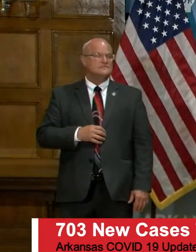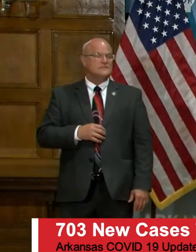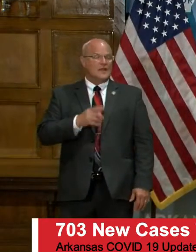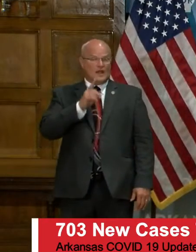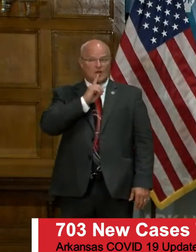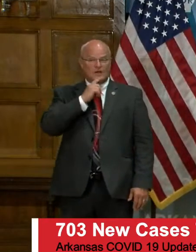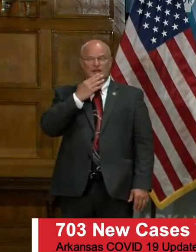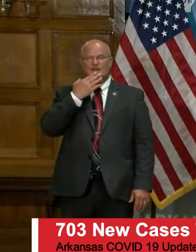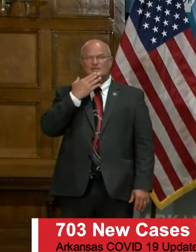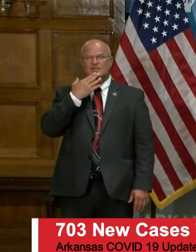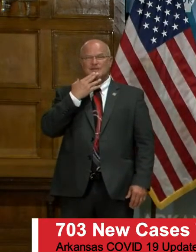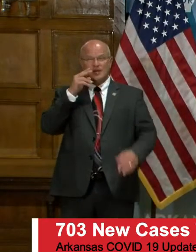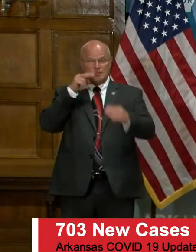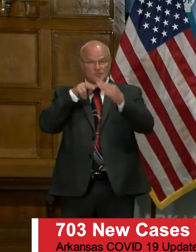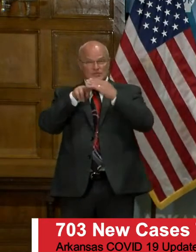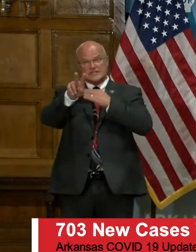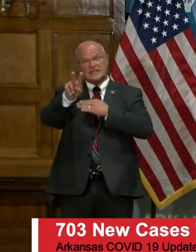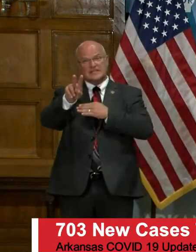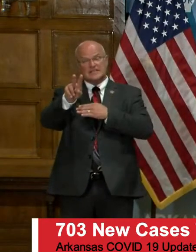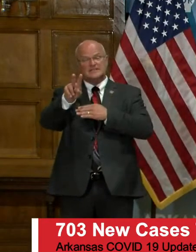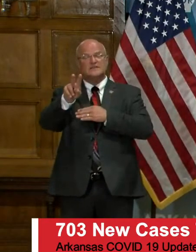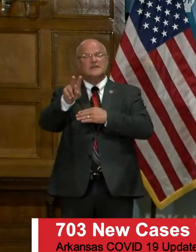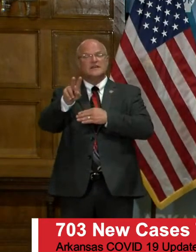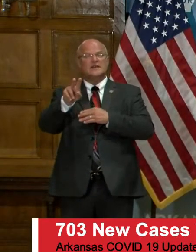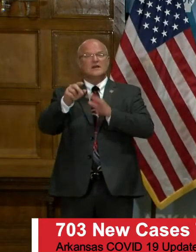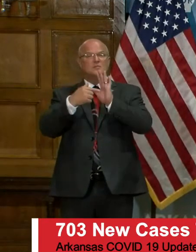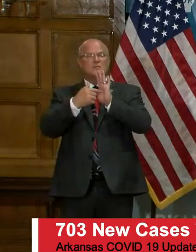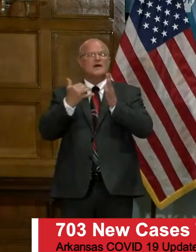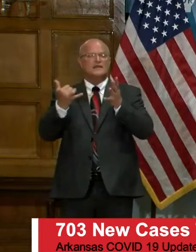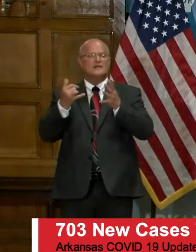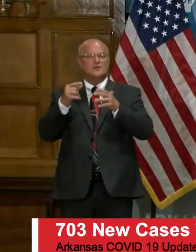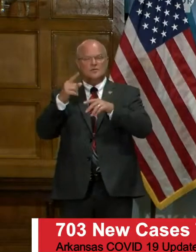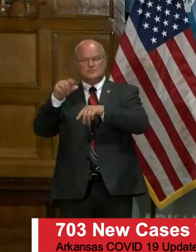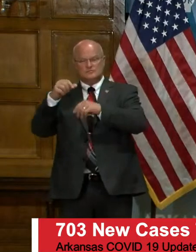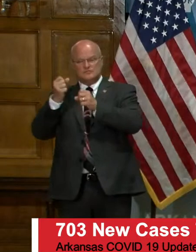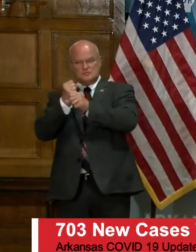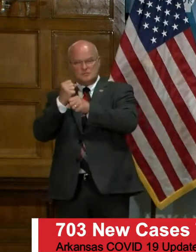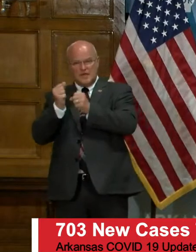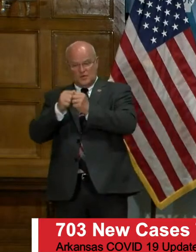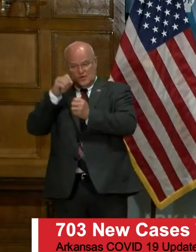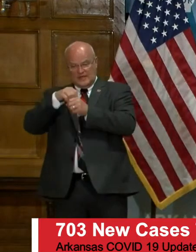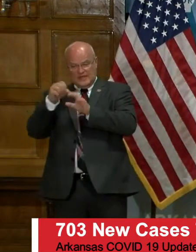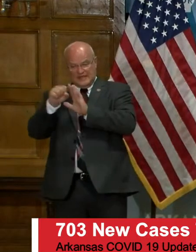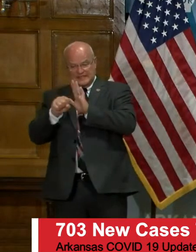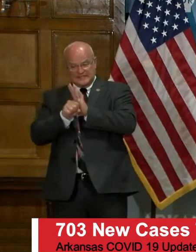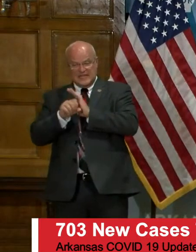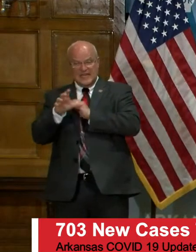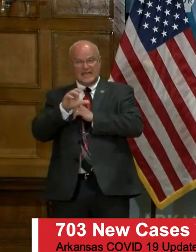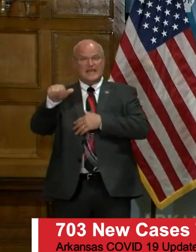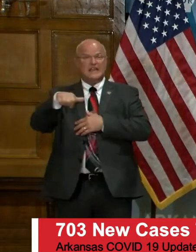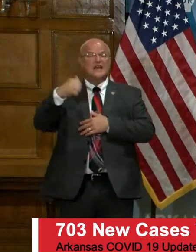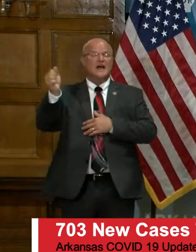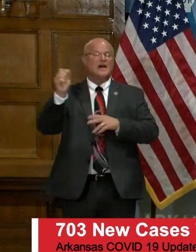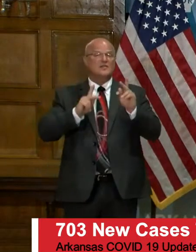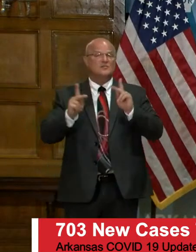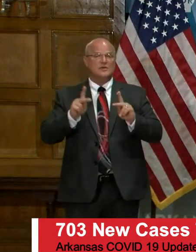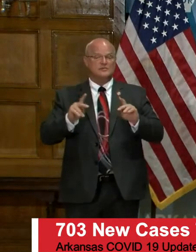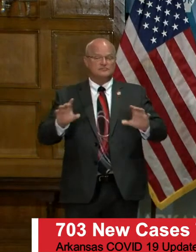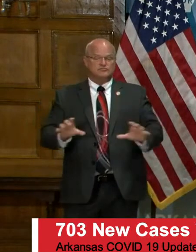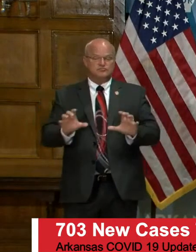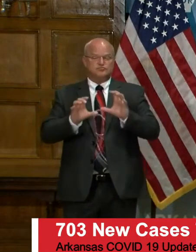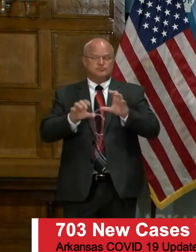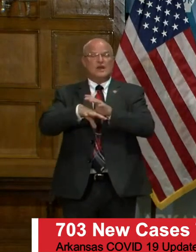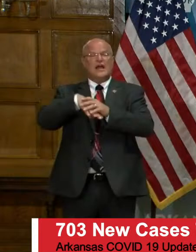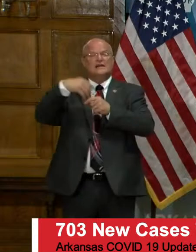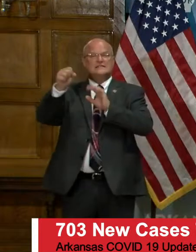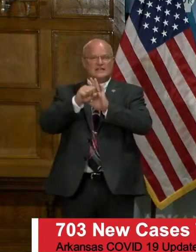I really do appreciate the predictive models that have been out there, both the ones that have been generated within our state and the ones that others have